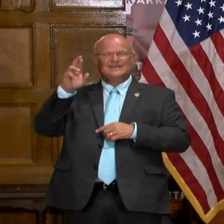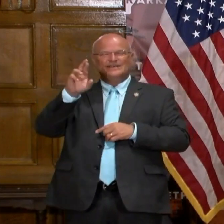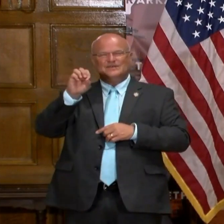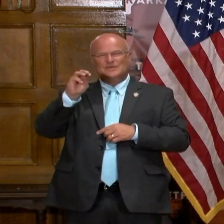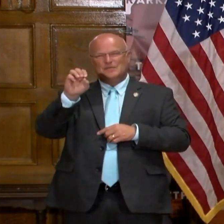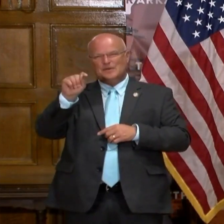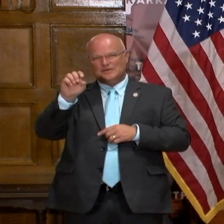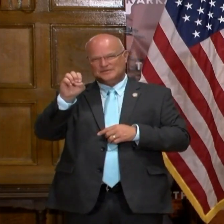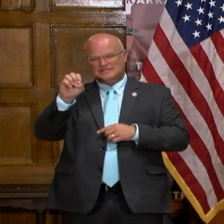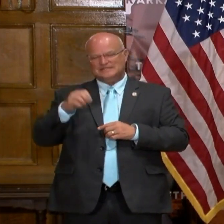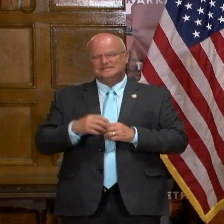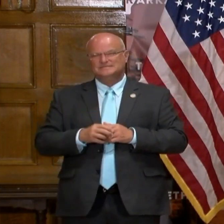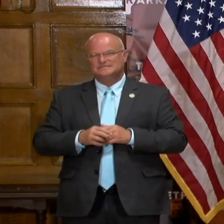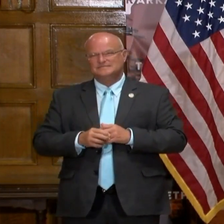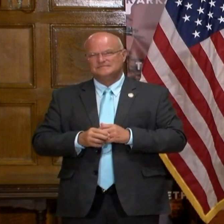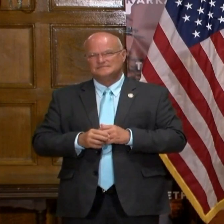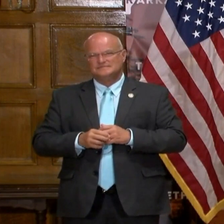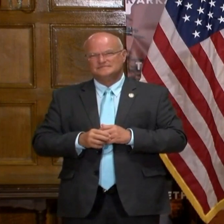anything.